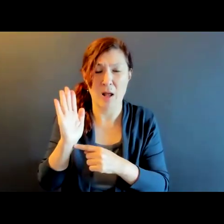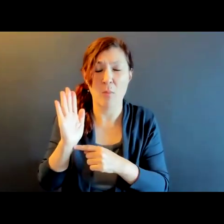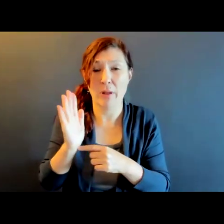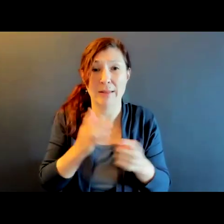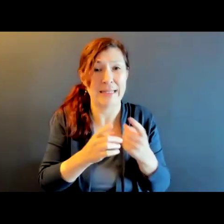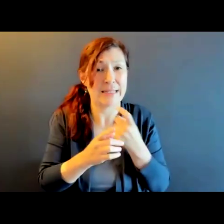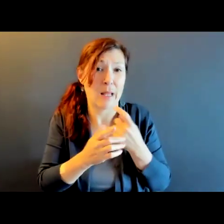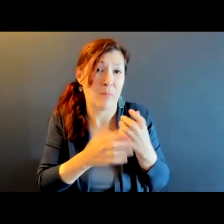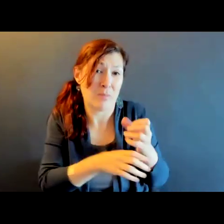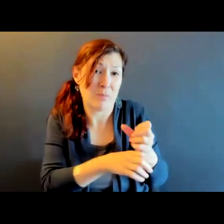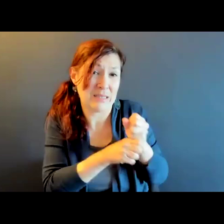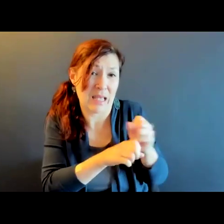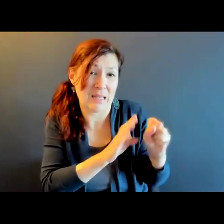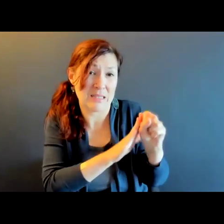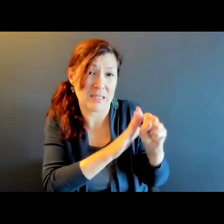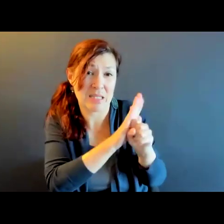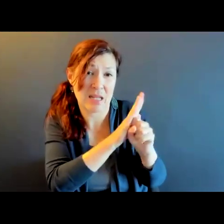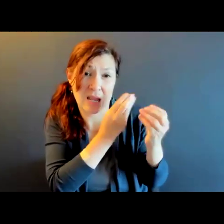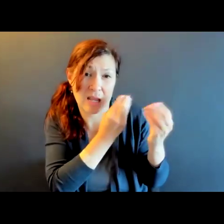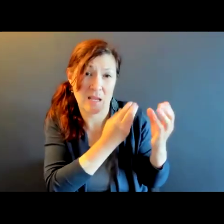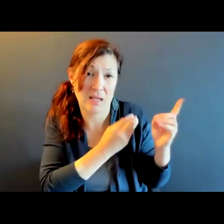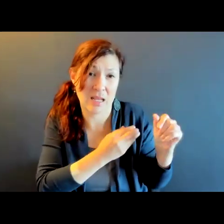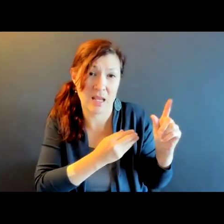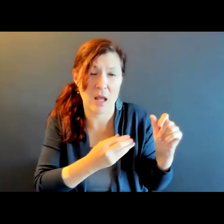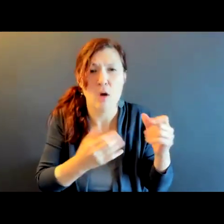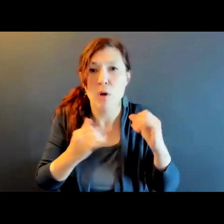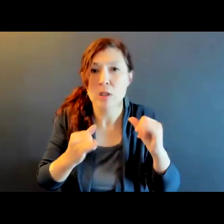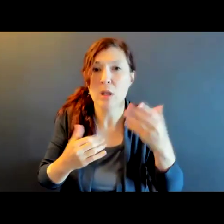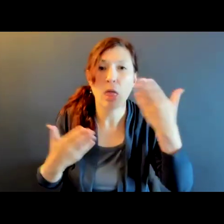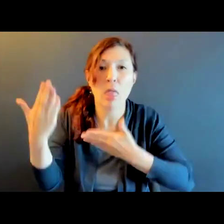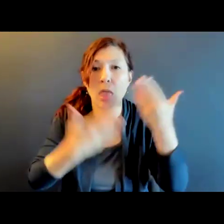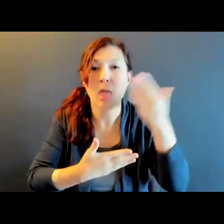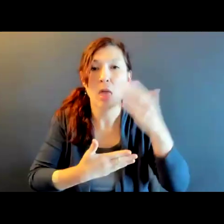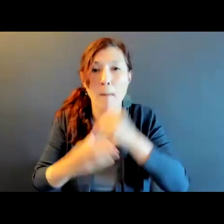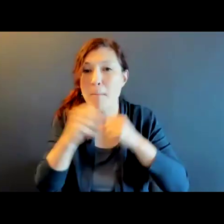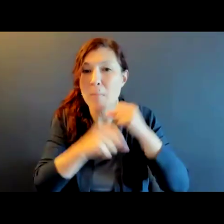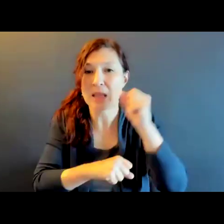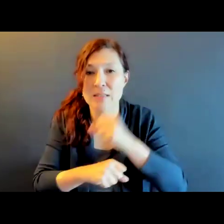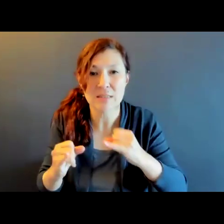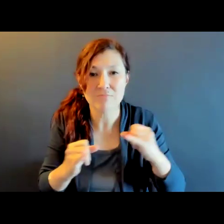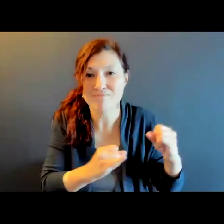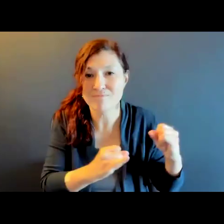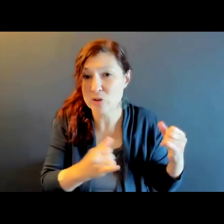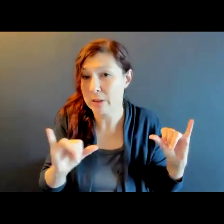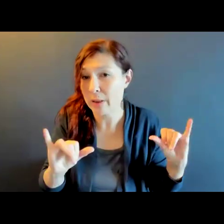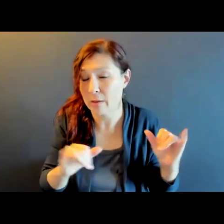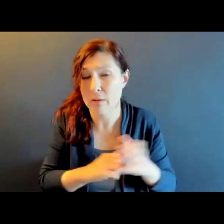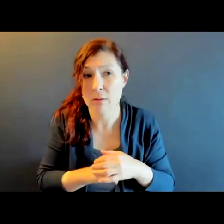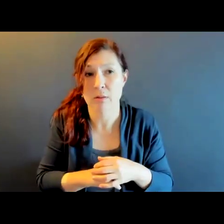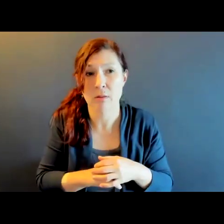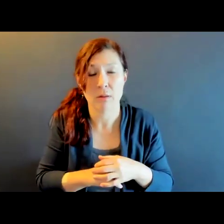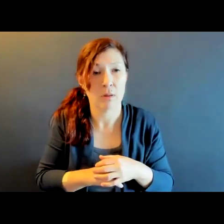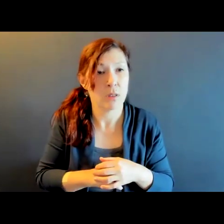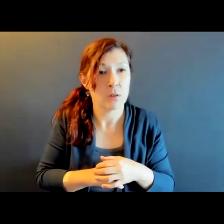even that had so many challenges and populations that would be missed, that and delays that you